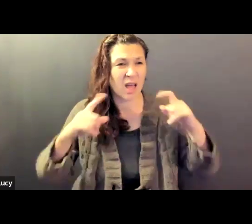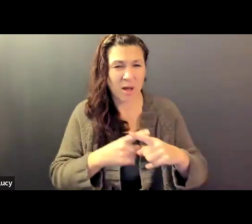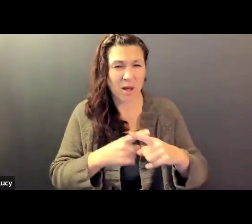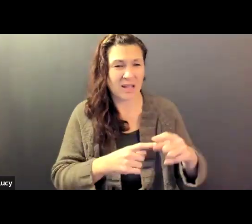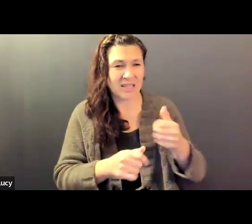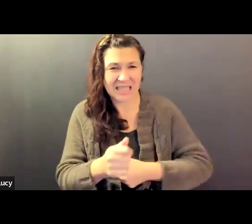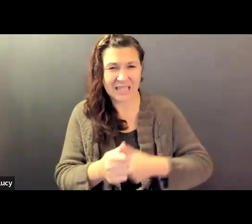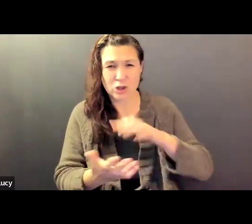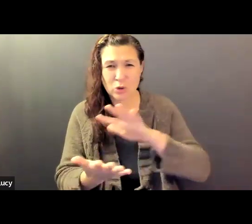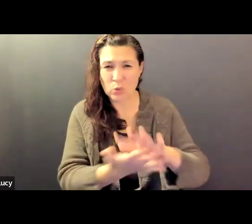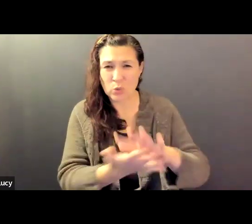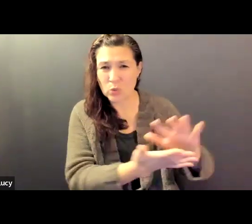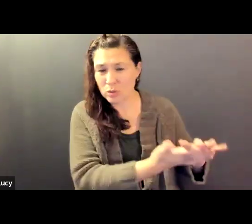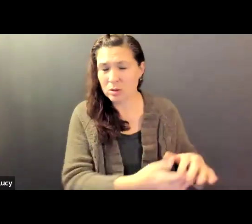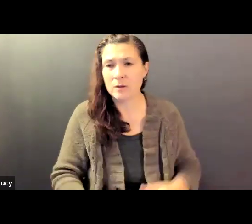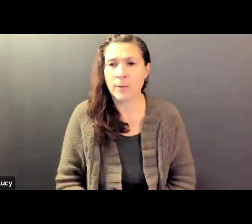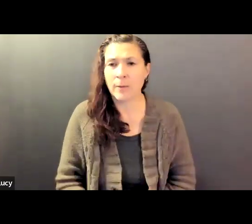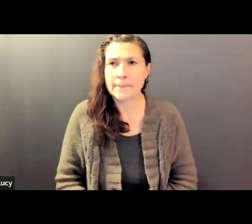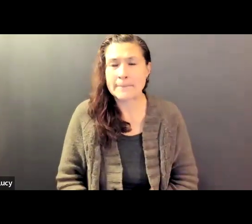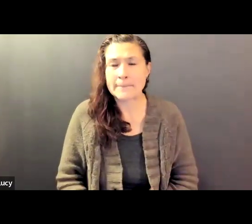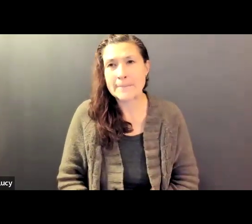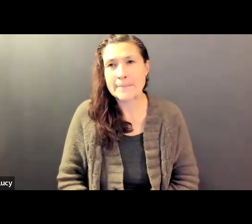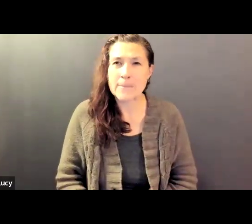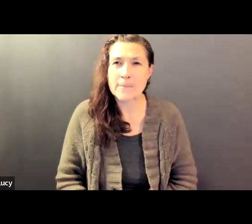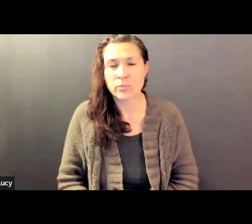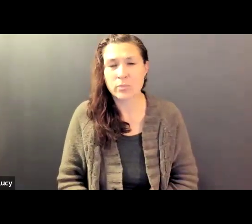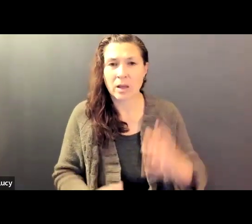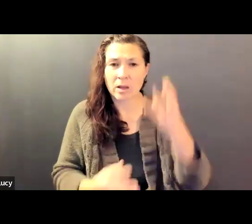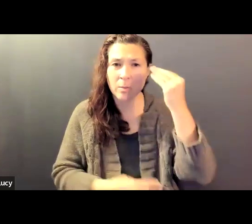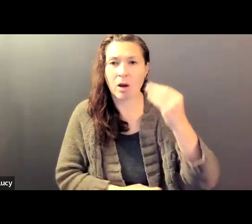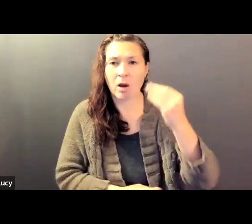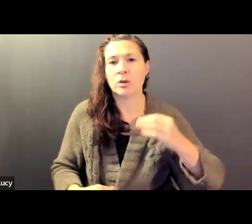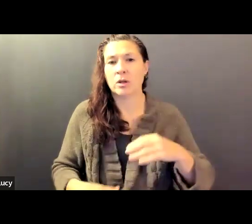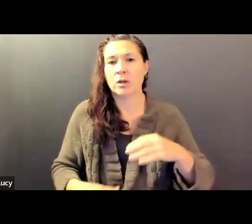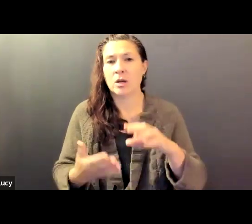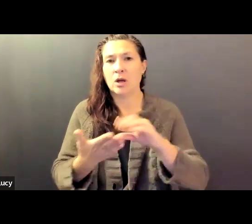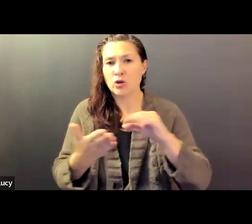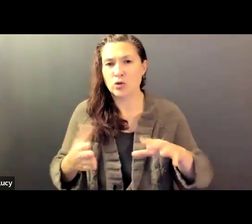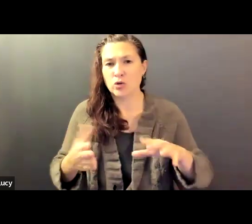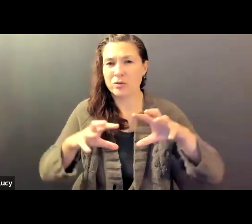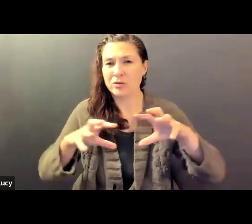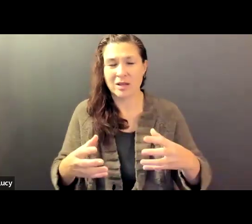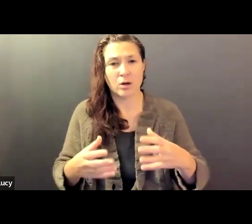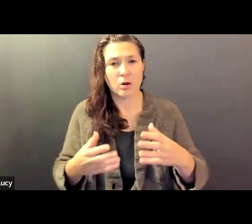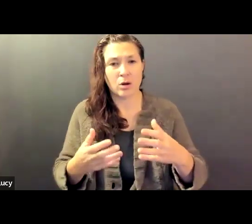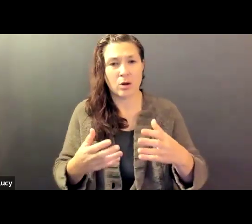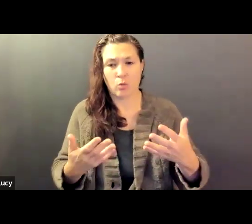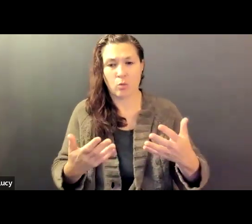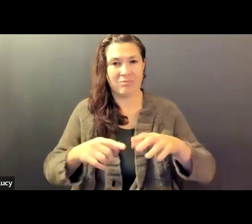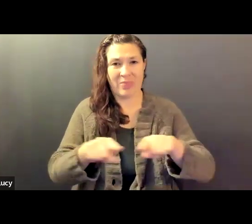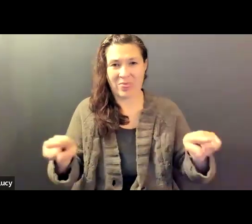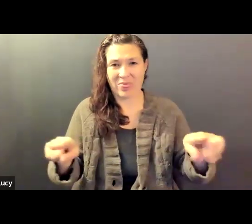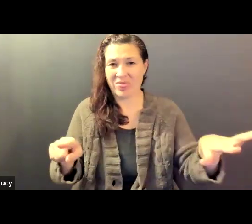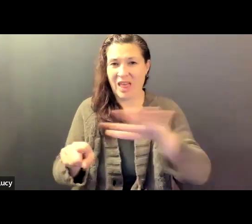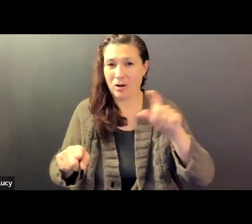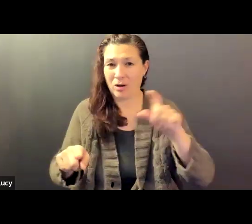level. We're looking at how our student bodies' needs have changed Yes. over the